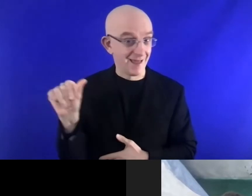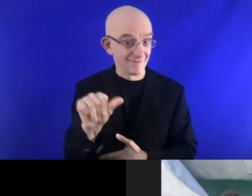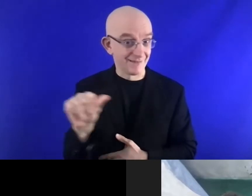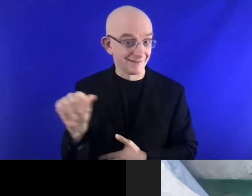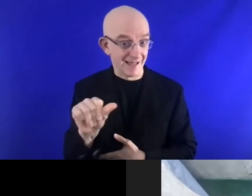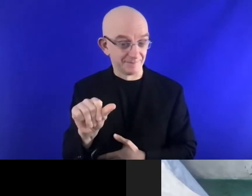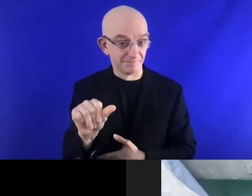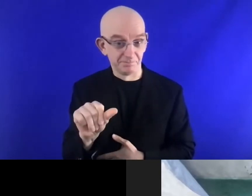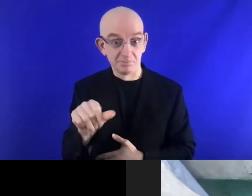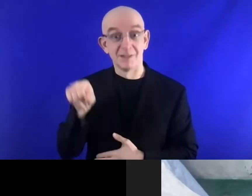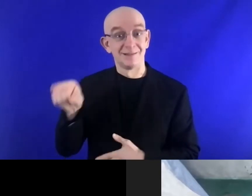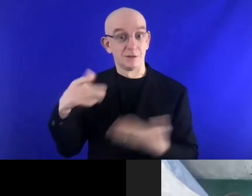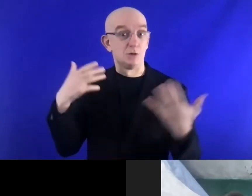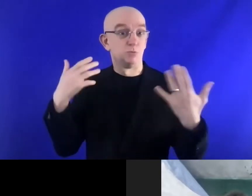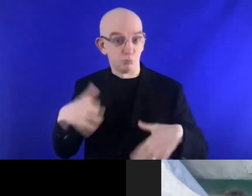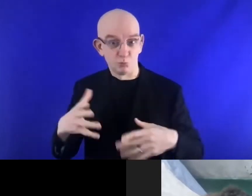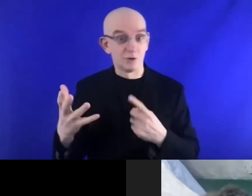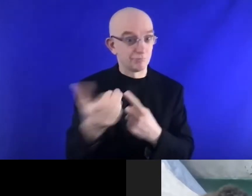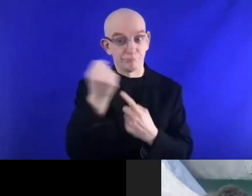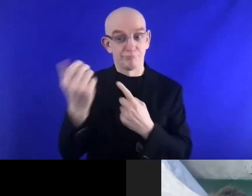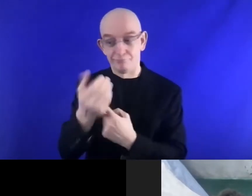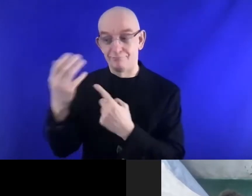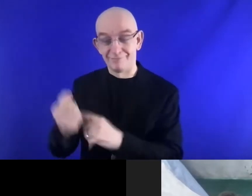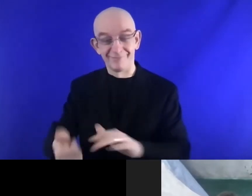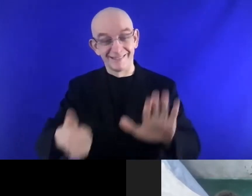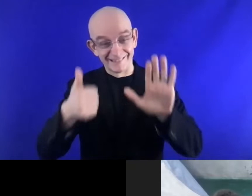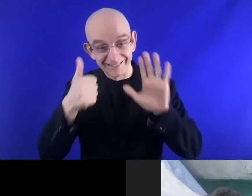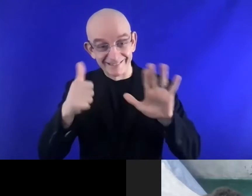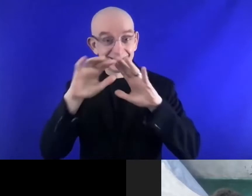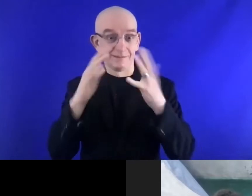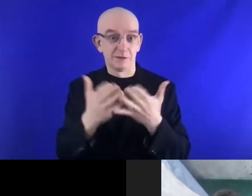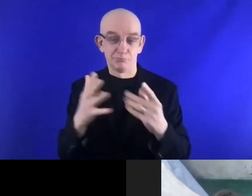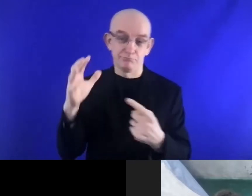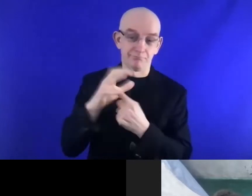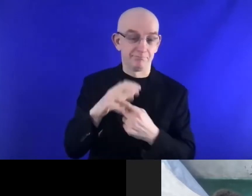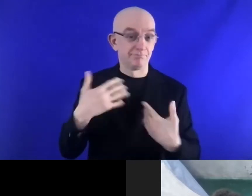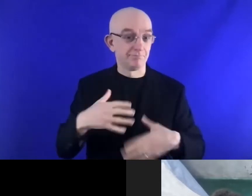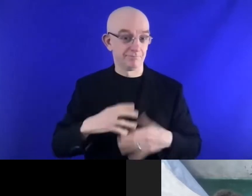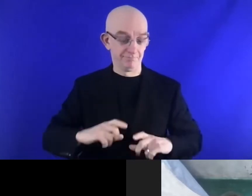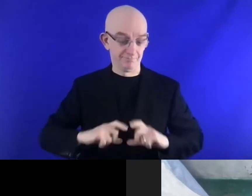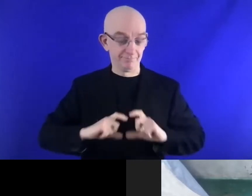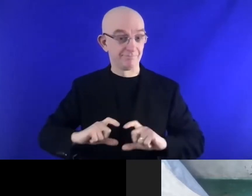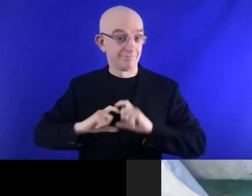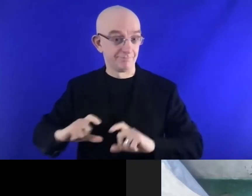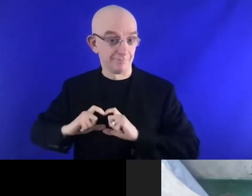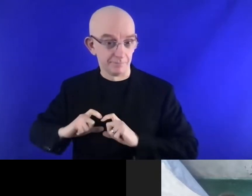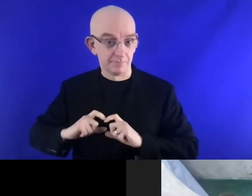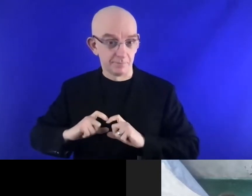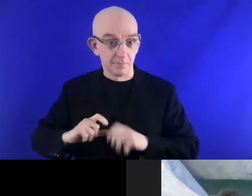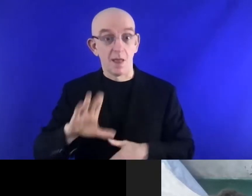but not least, we have with us Milika Beljovic. She's an activist